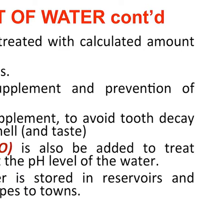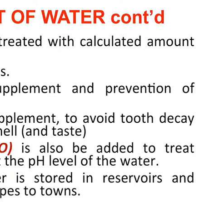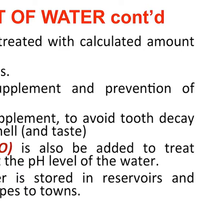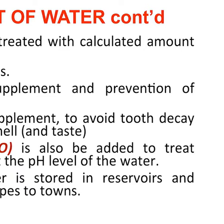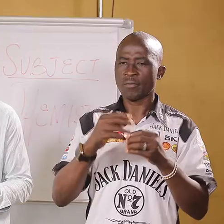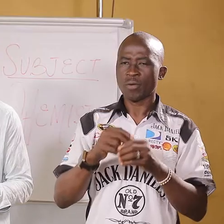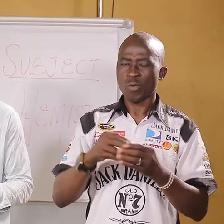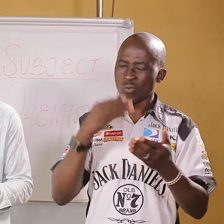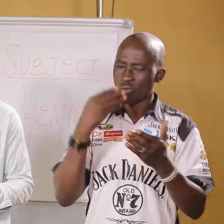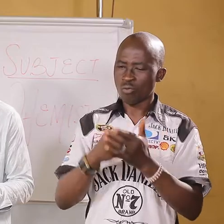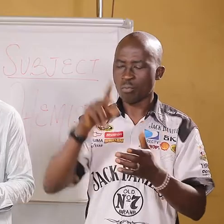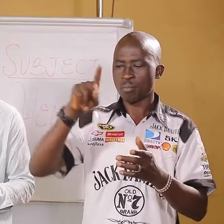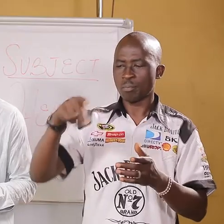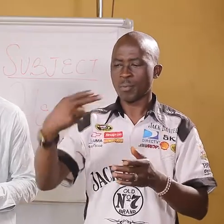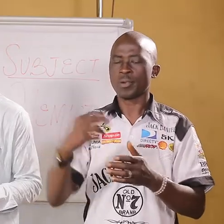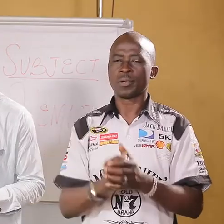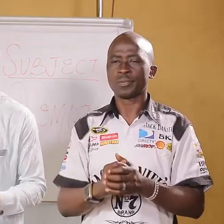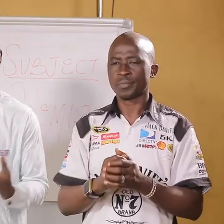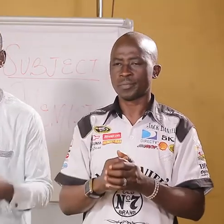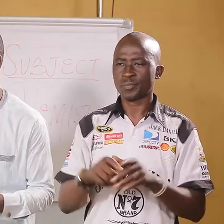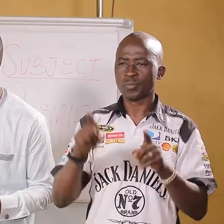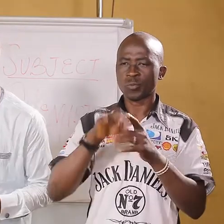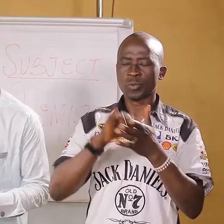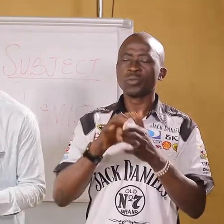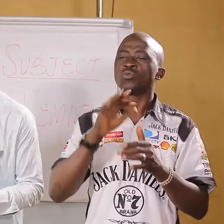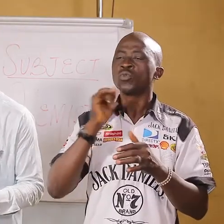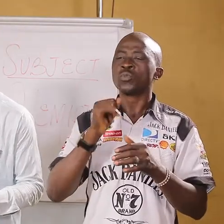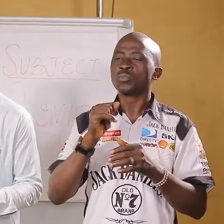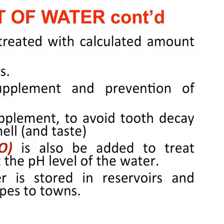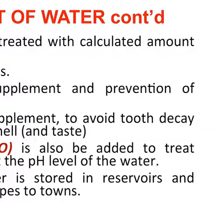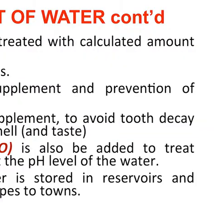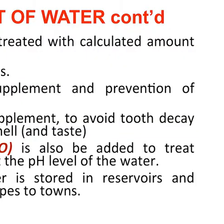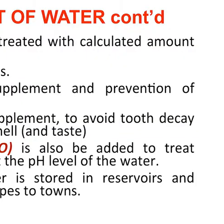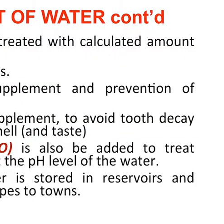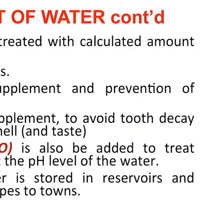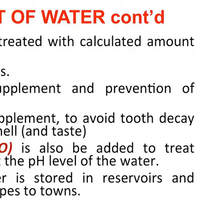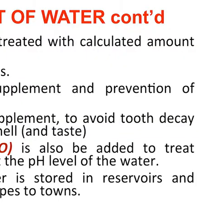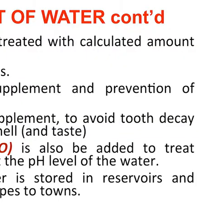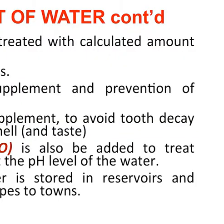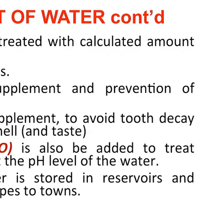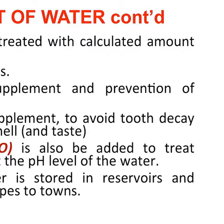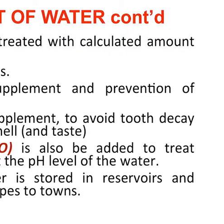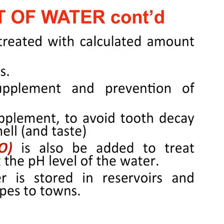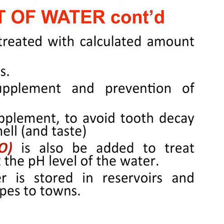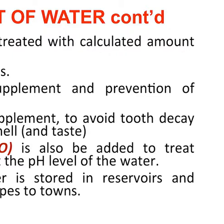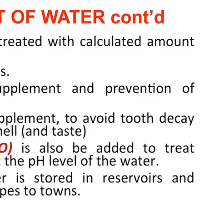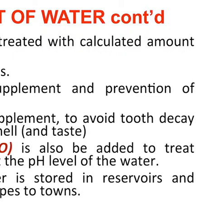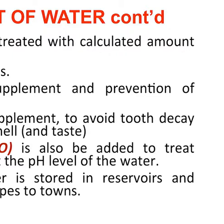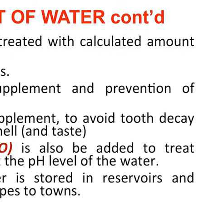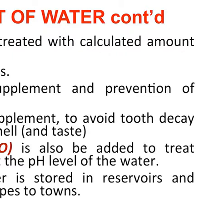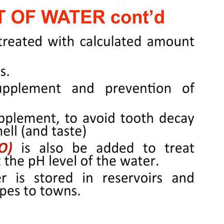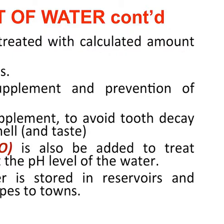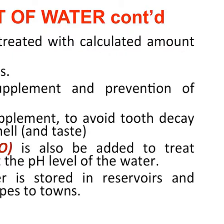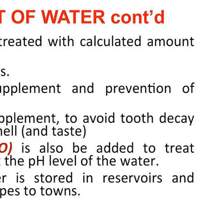correct pH, because water should be in alkaline medium for a proper consumption. Then the treated water is now is now stored in